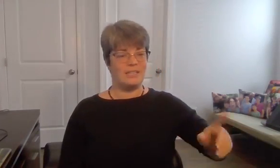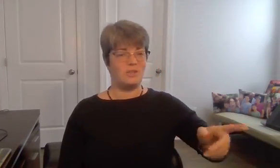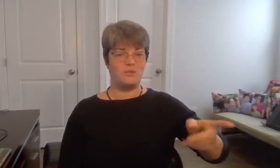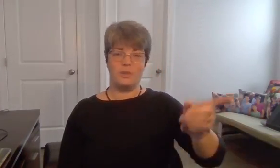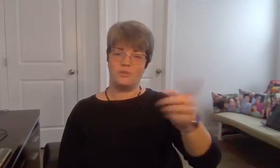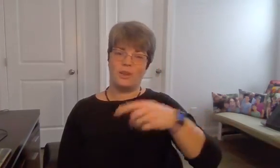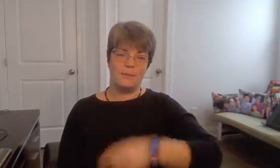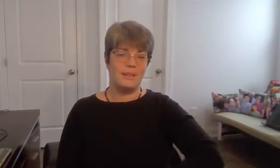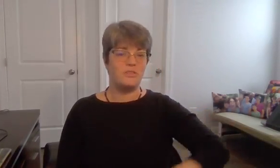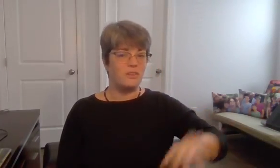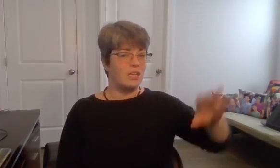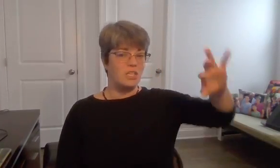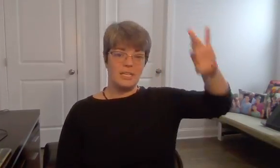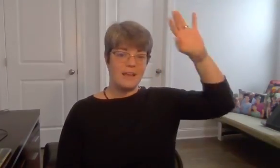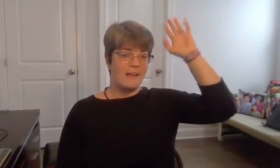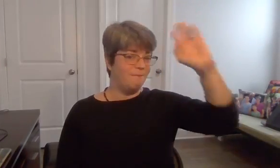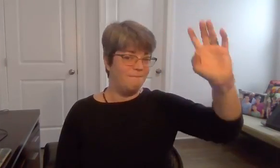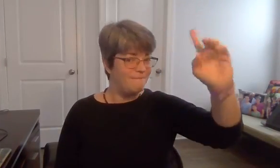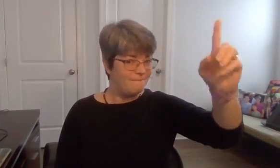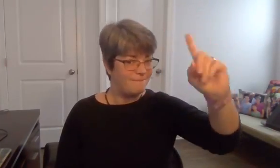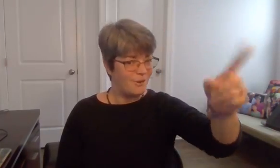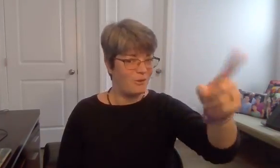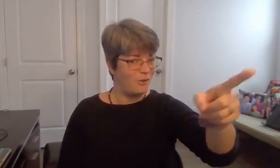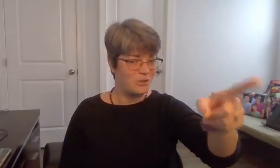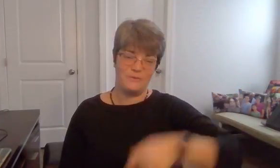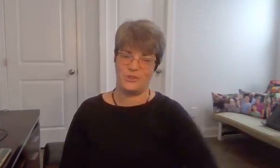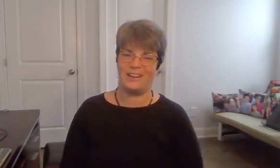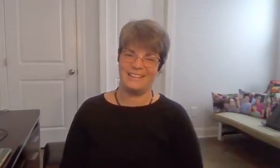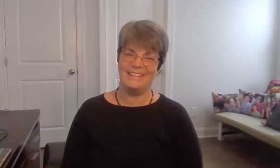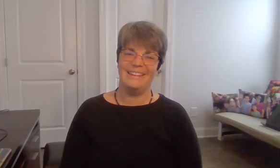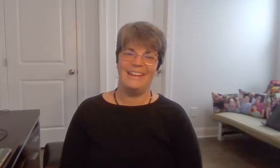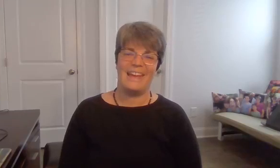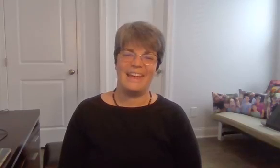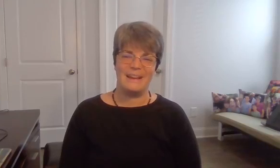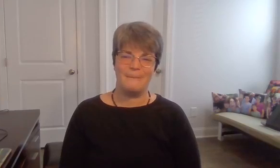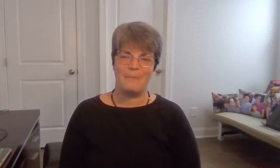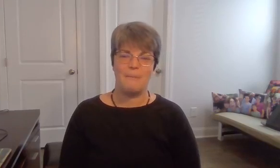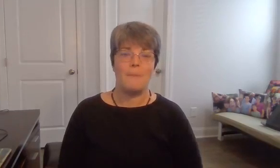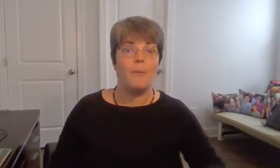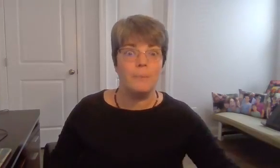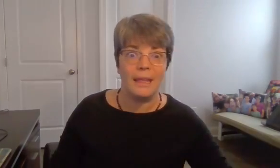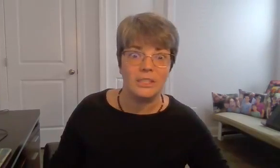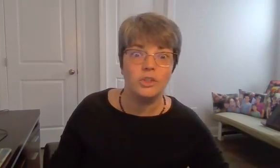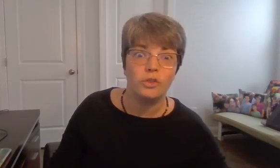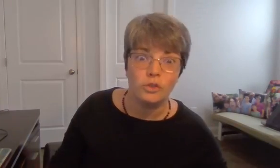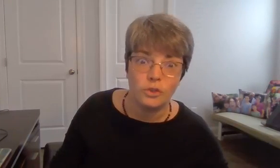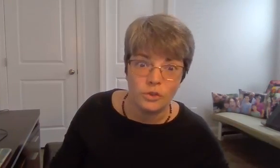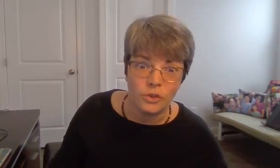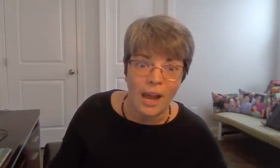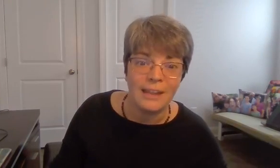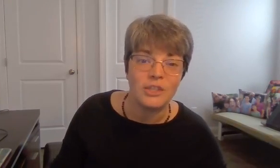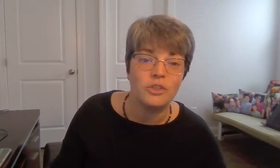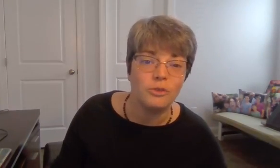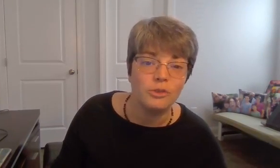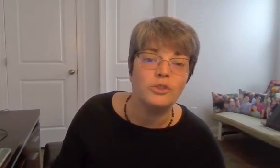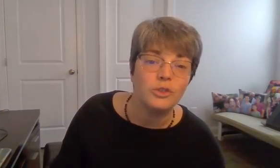see a truck coming down the street and she'd yell her version of truck. And my mom would be like, truck, it's